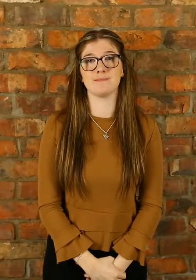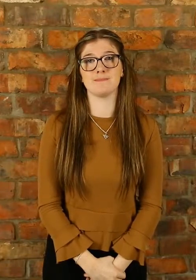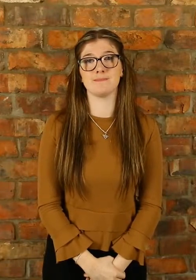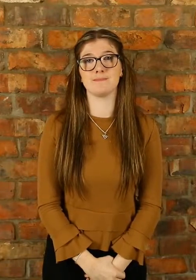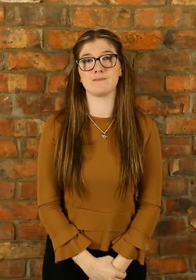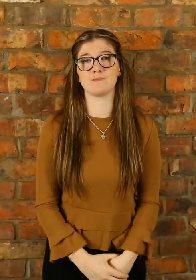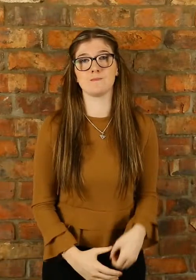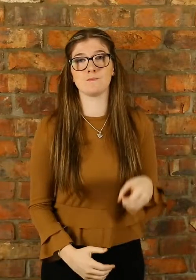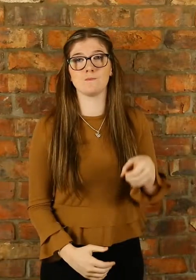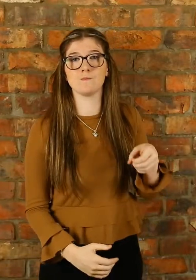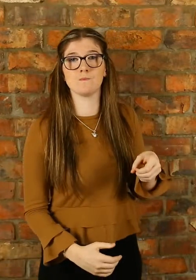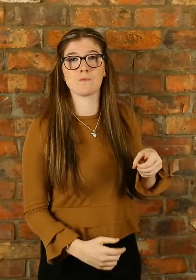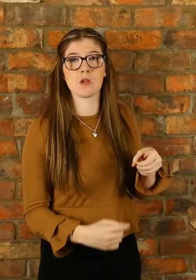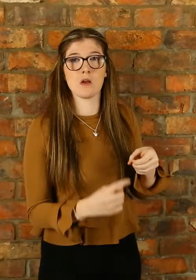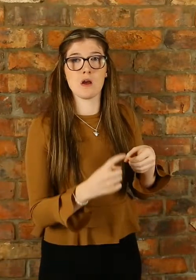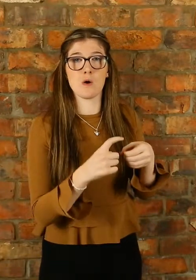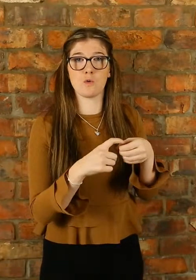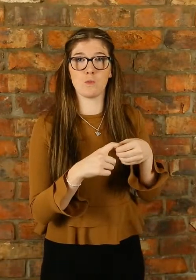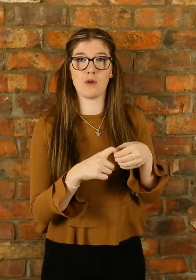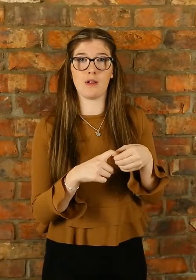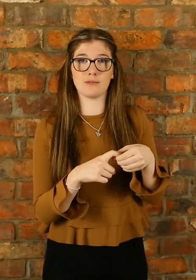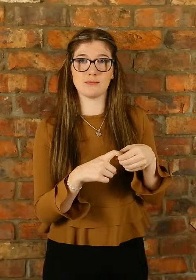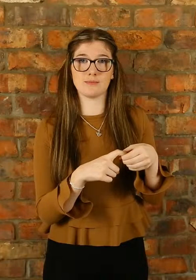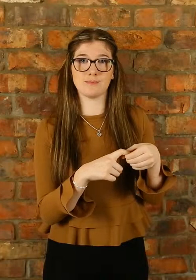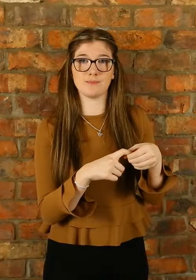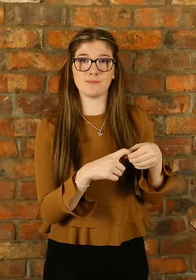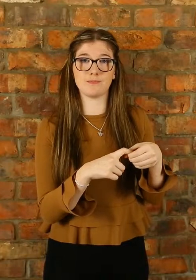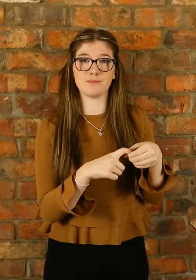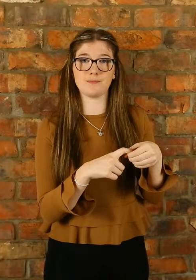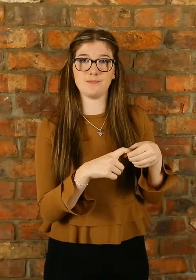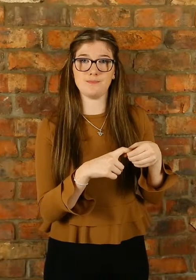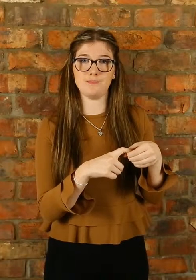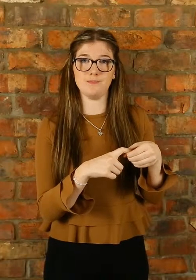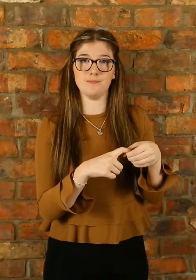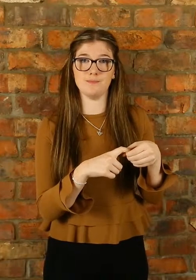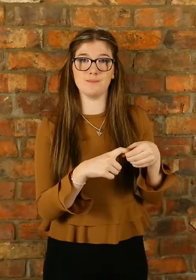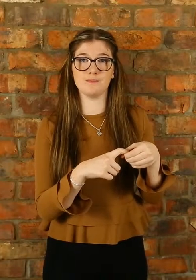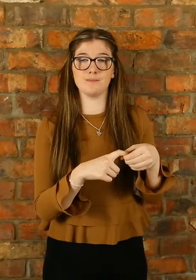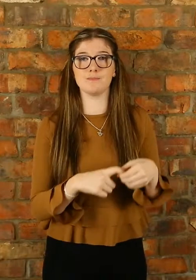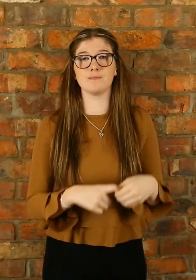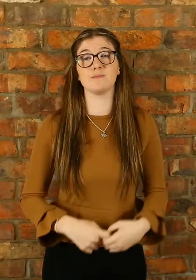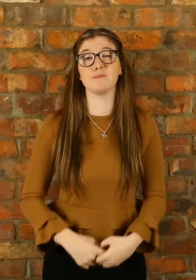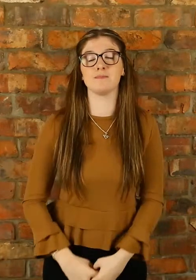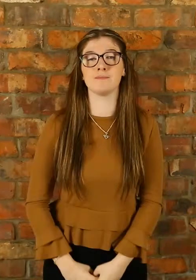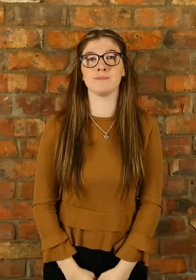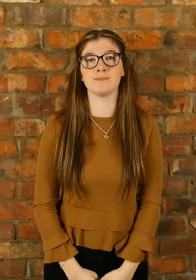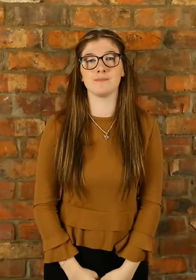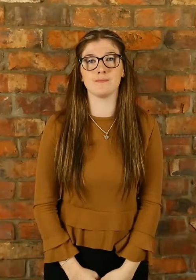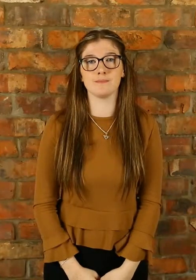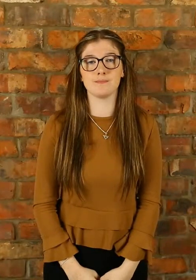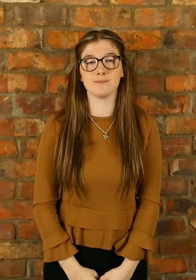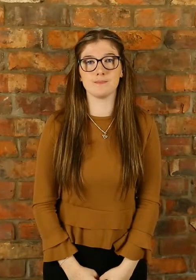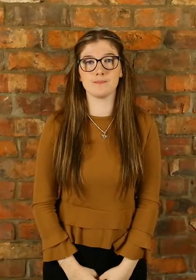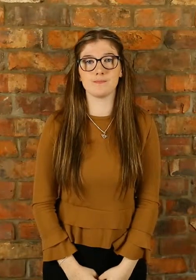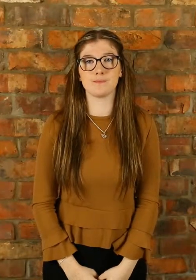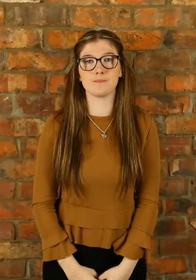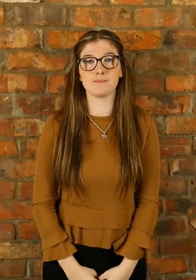Q. To make Q, you have an OK kind of hand shape and then you hook your index finger